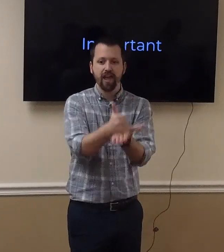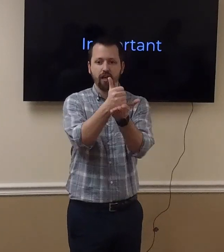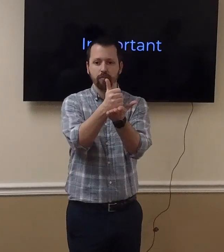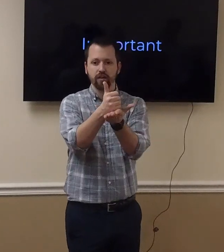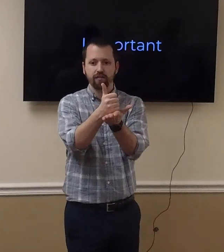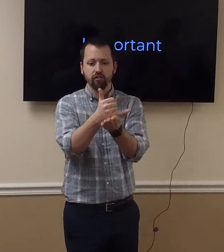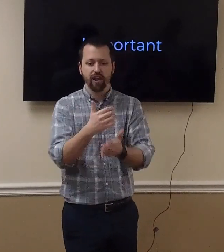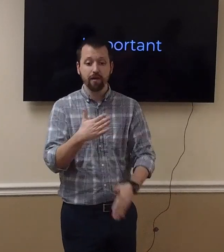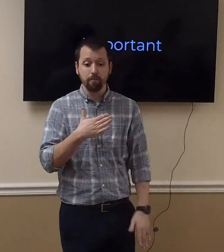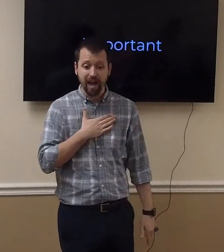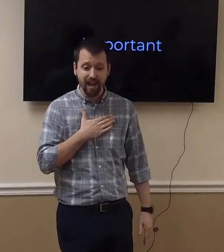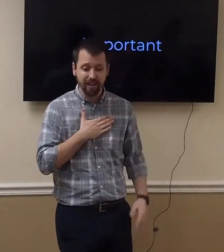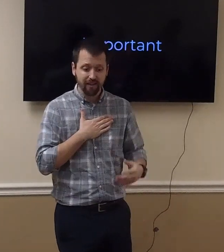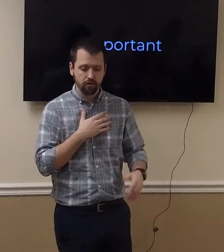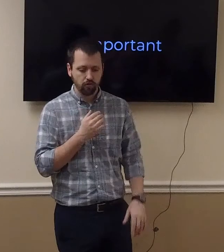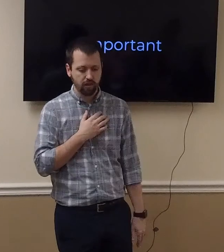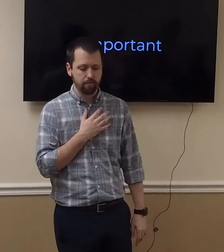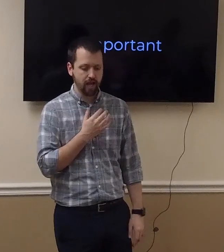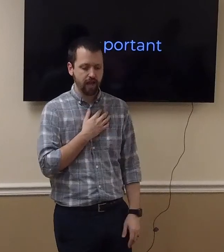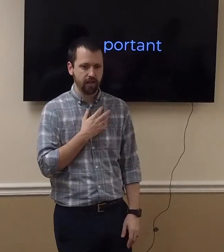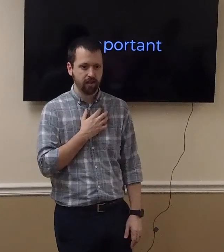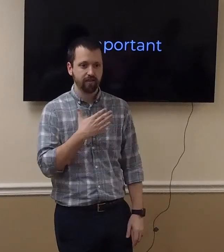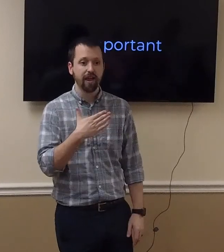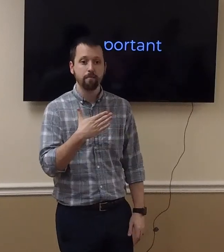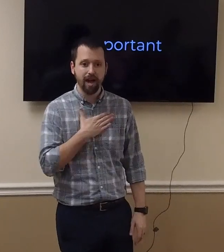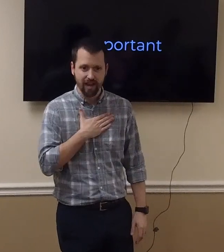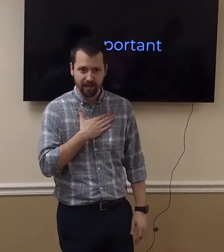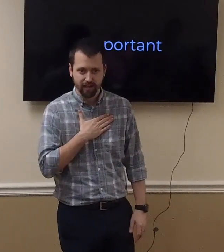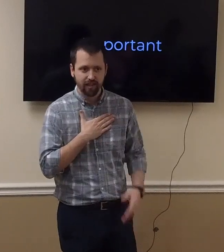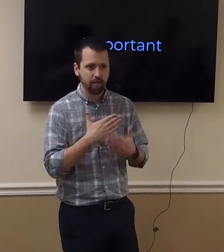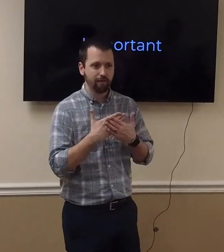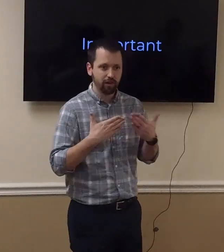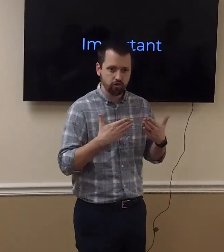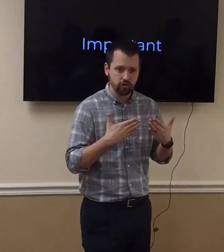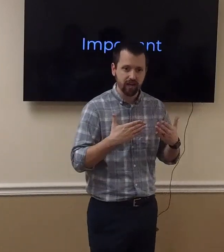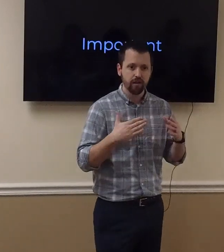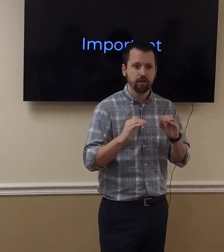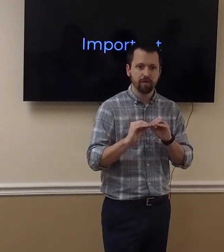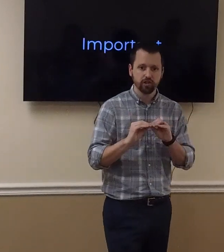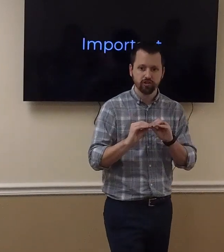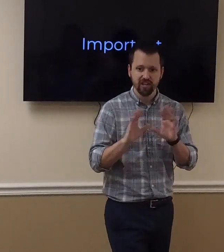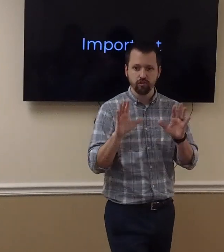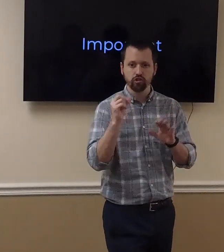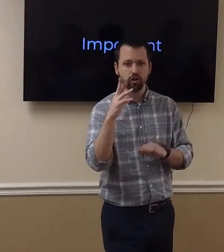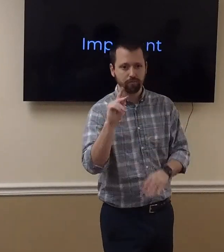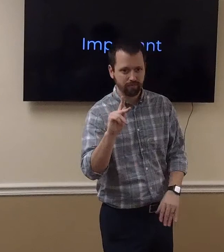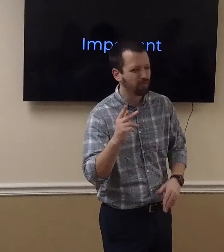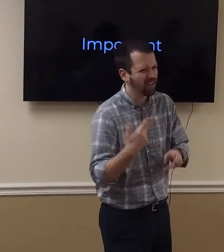Help. If you're signing my, don't sign my. Sign my. Keep your fingers straight. Make sure your signs are sharp. That's what I call